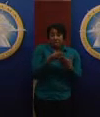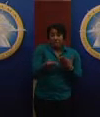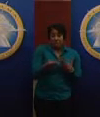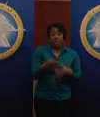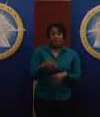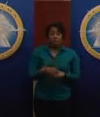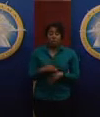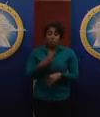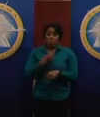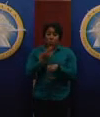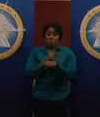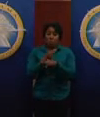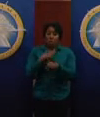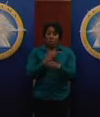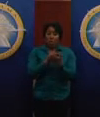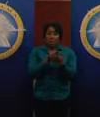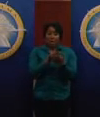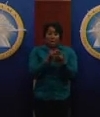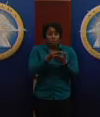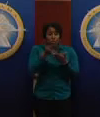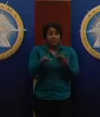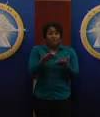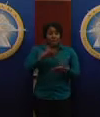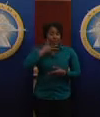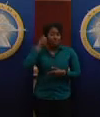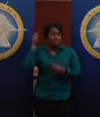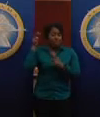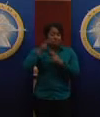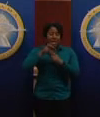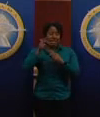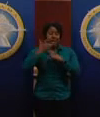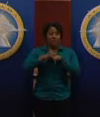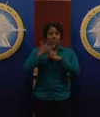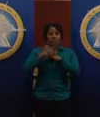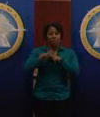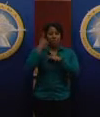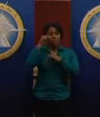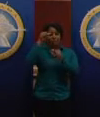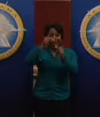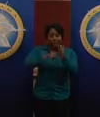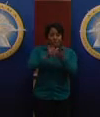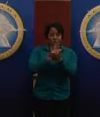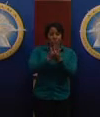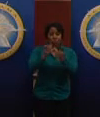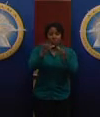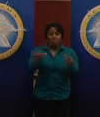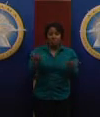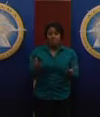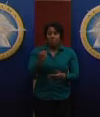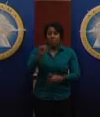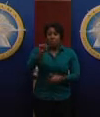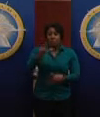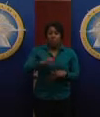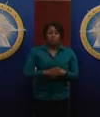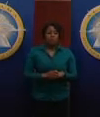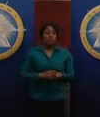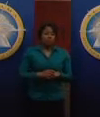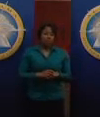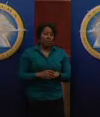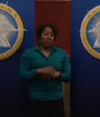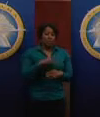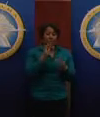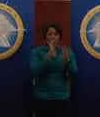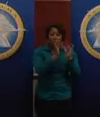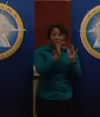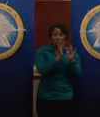the best available for every school system in the state. And then connectivity in rural areas and